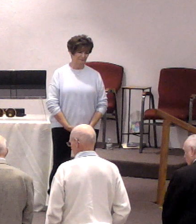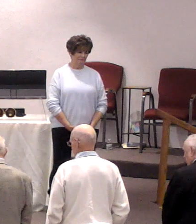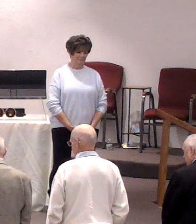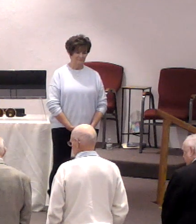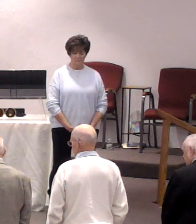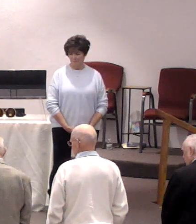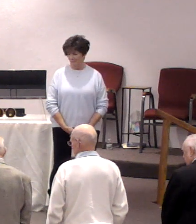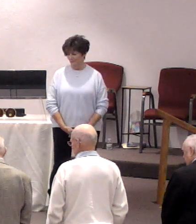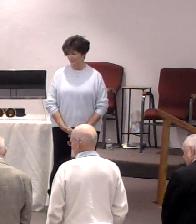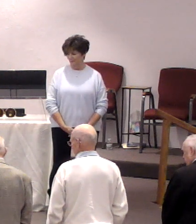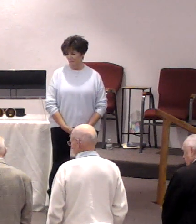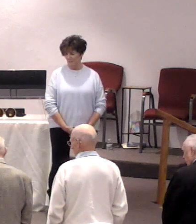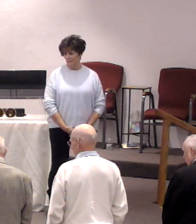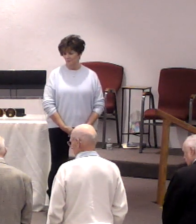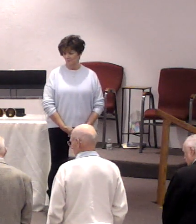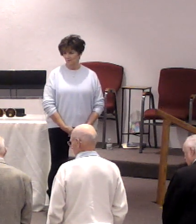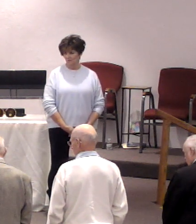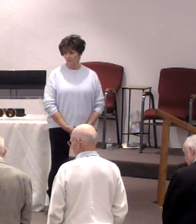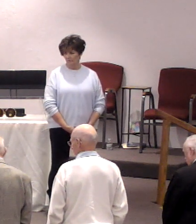the grape juice now.